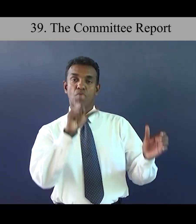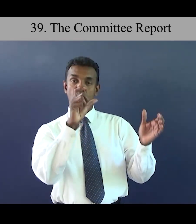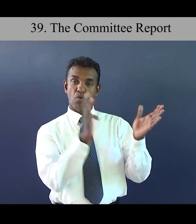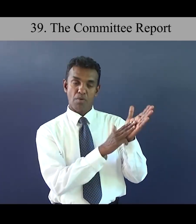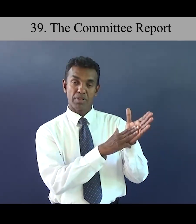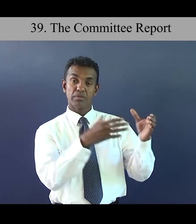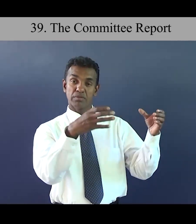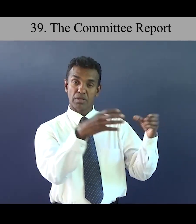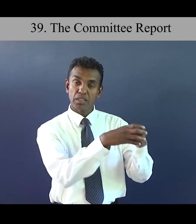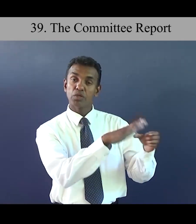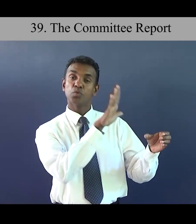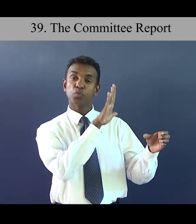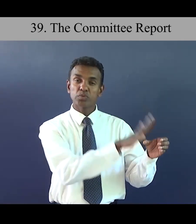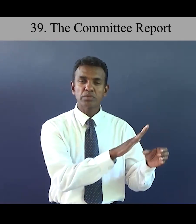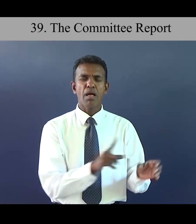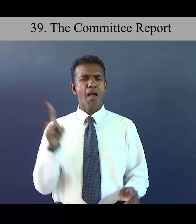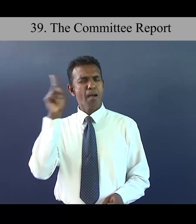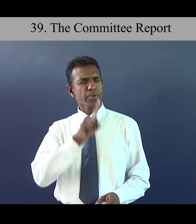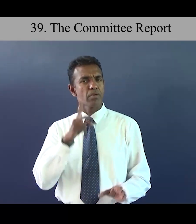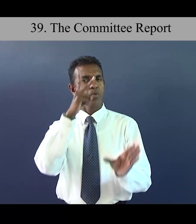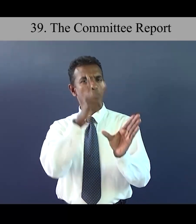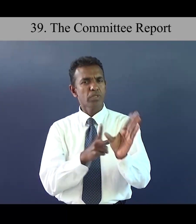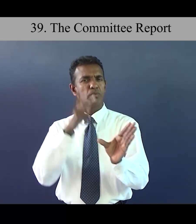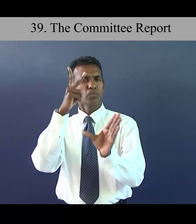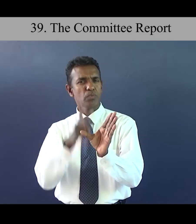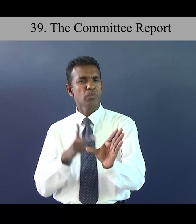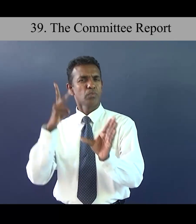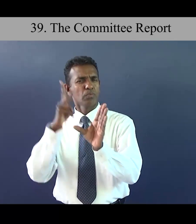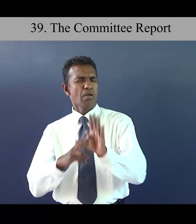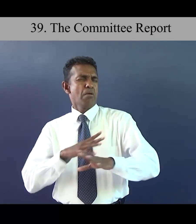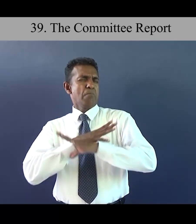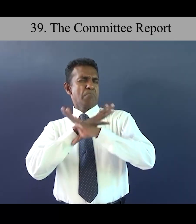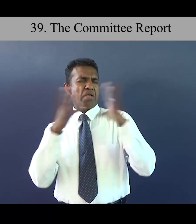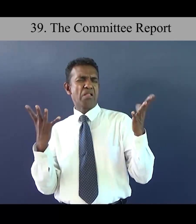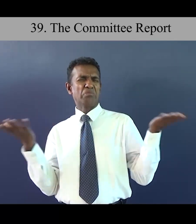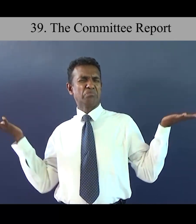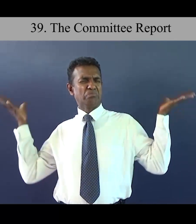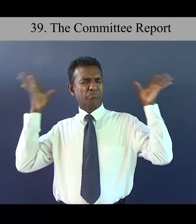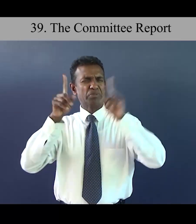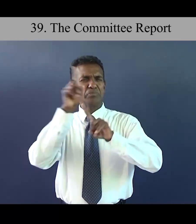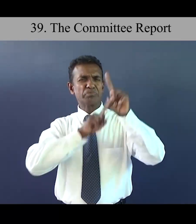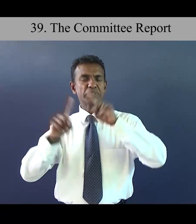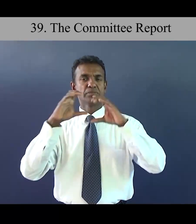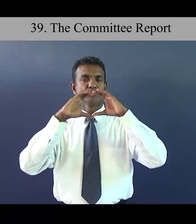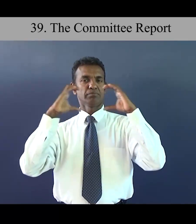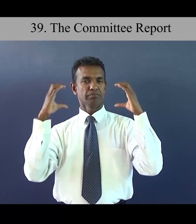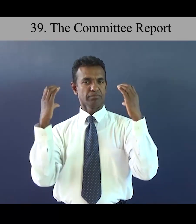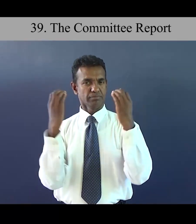General Assembly and the Economic and Social Council. It will include